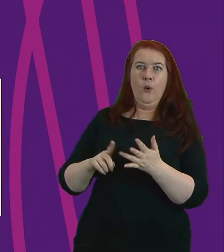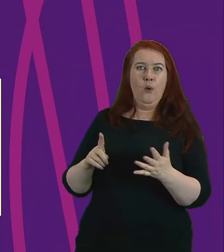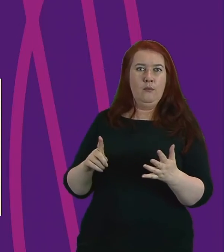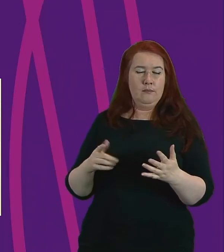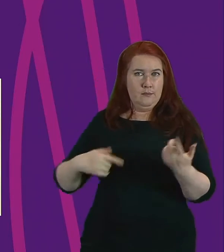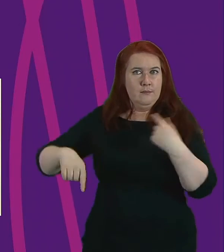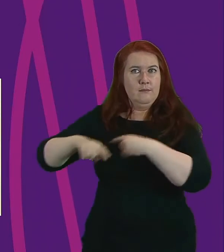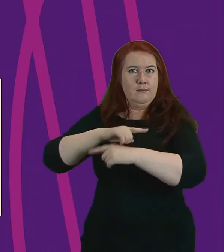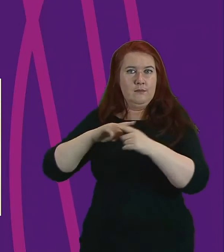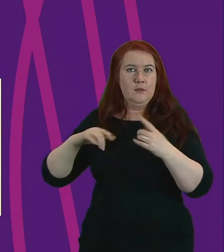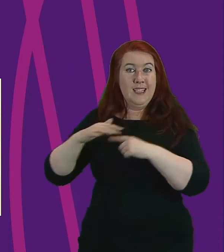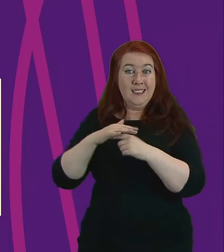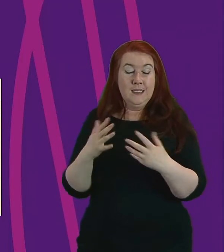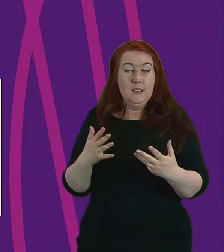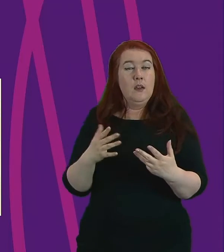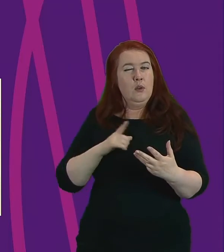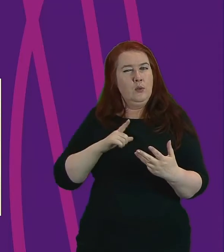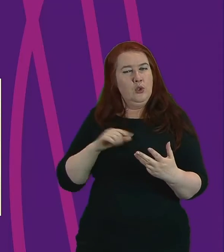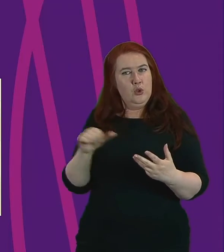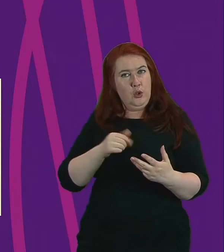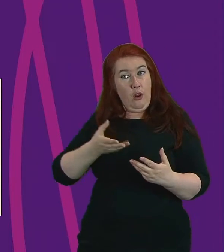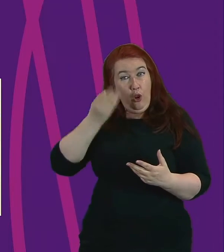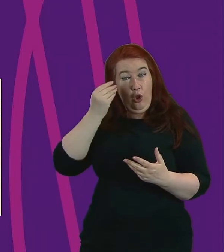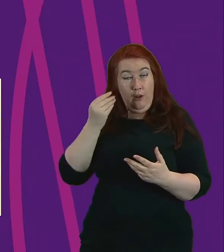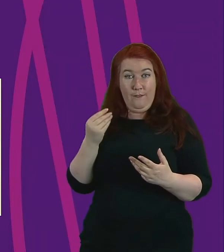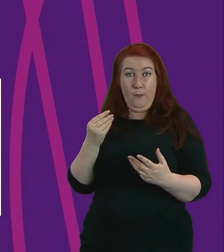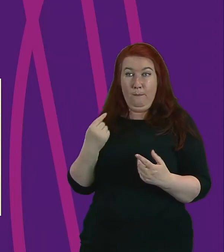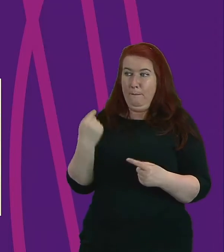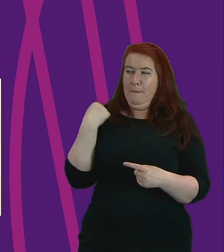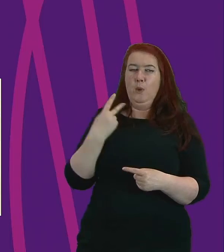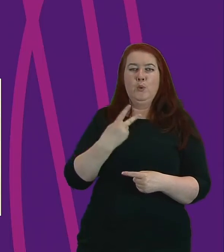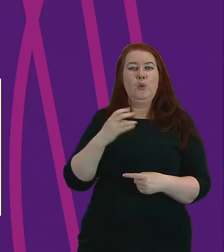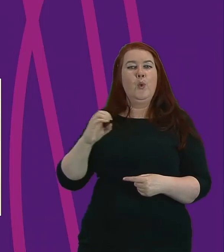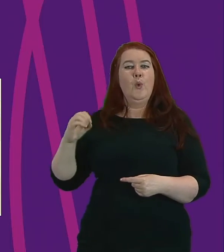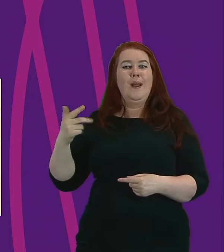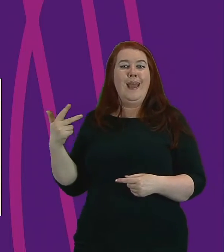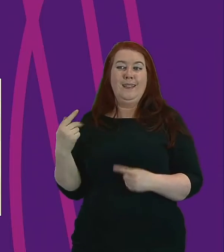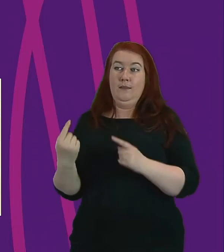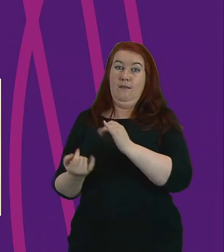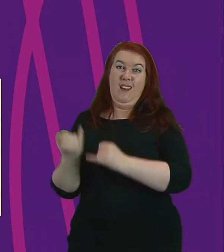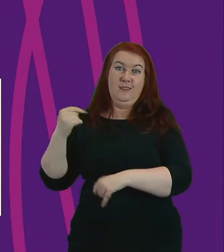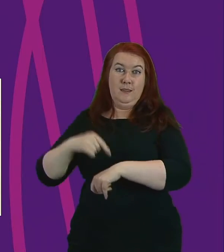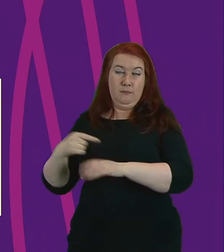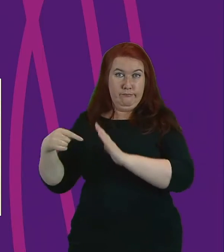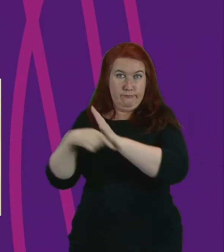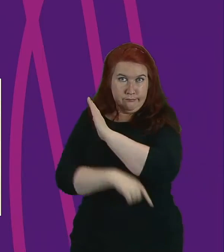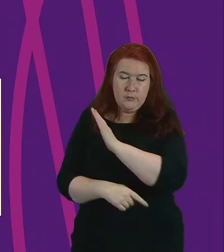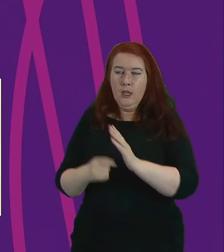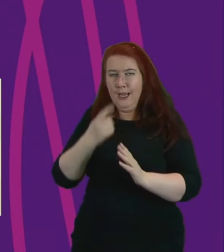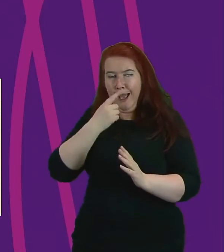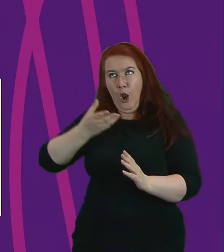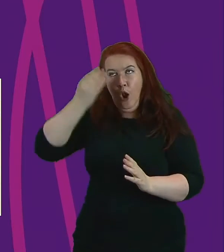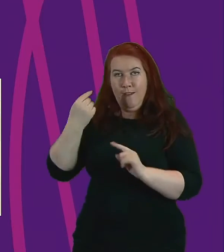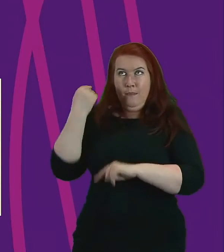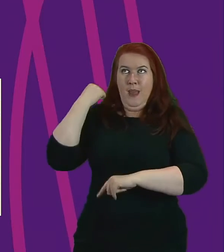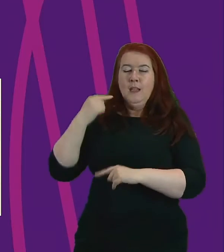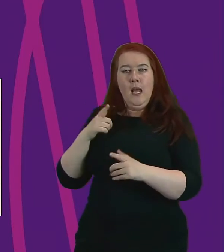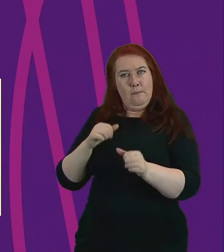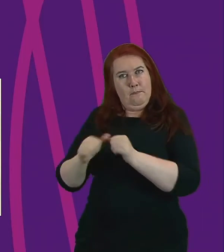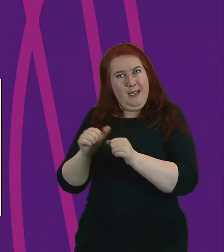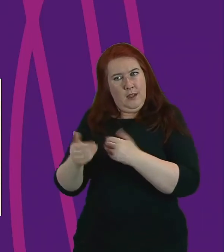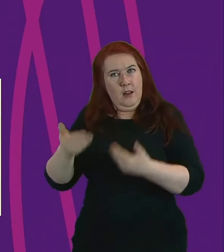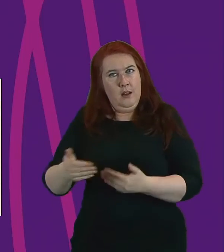the mistakes of the response in 2008 and do things better, as Tom Arthur argued. And all